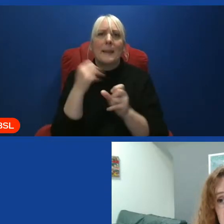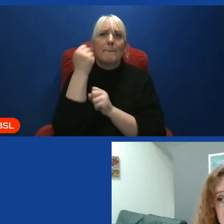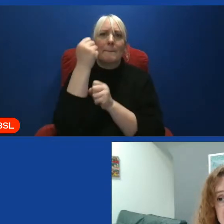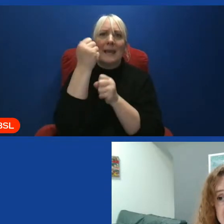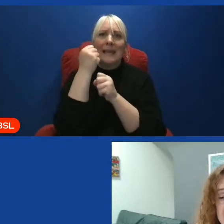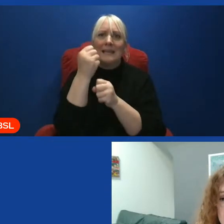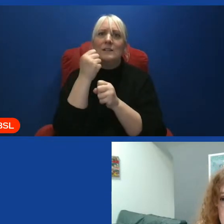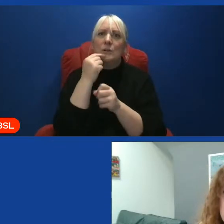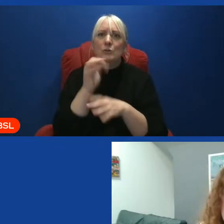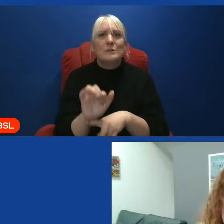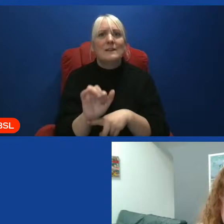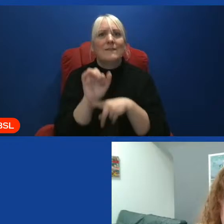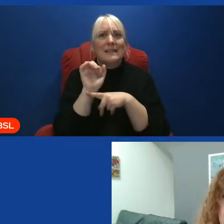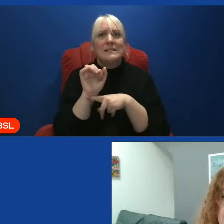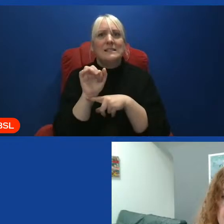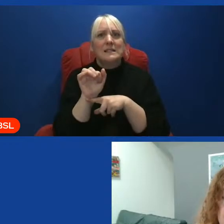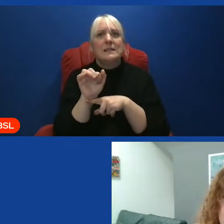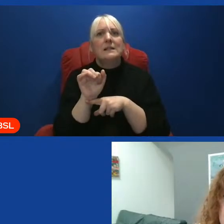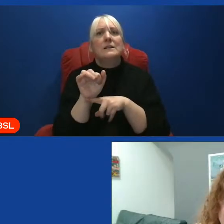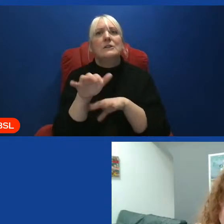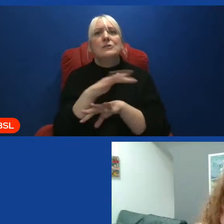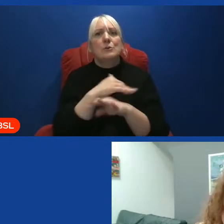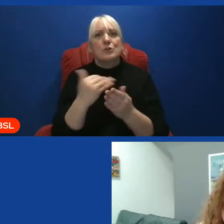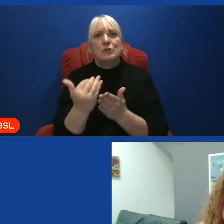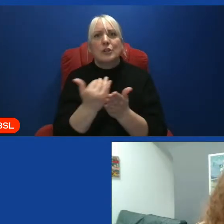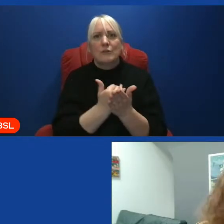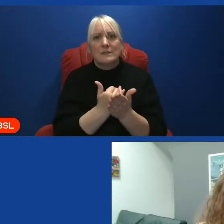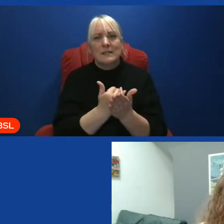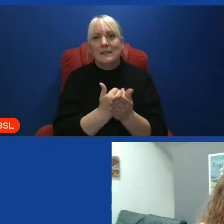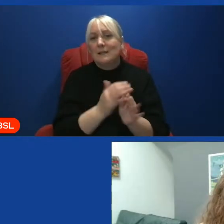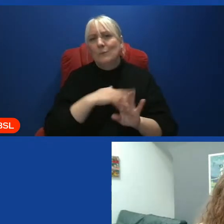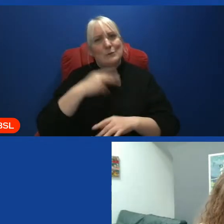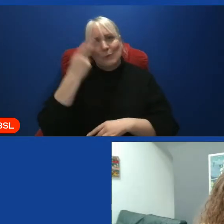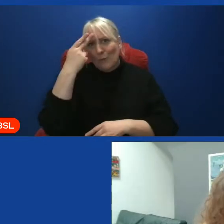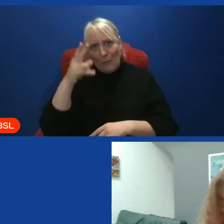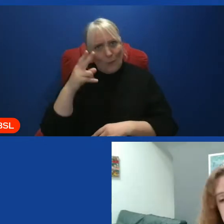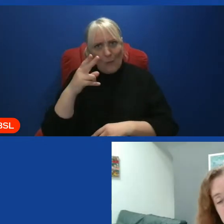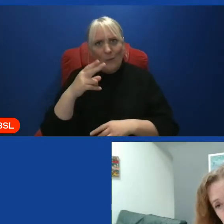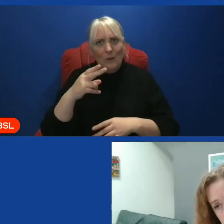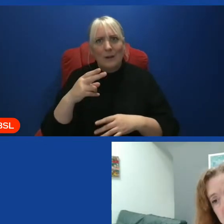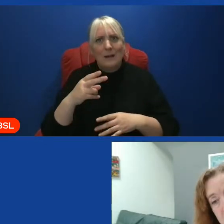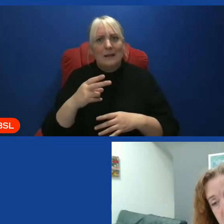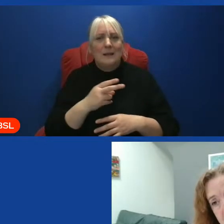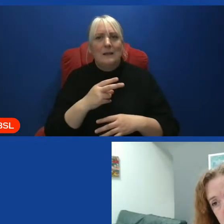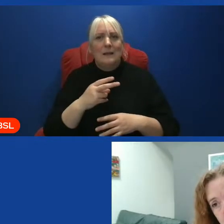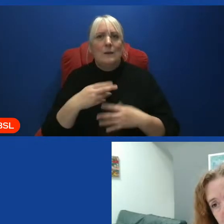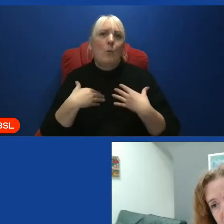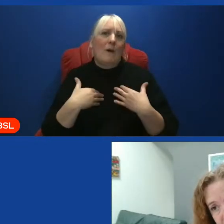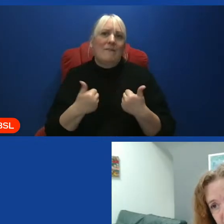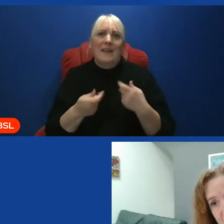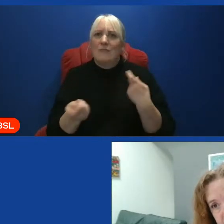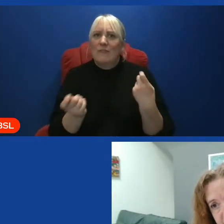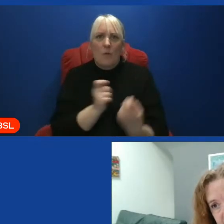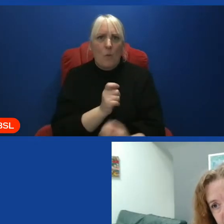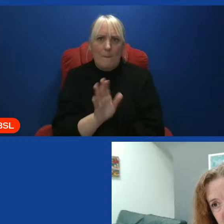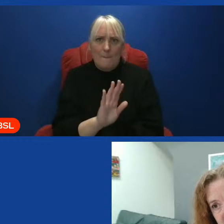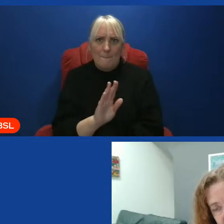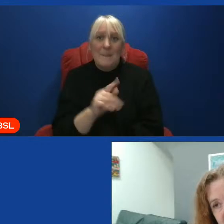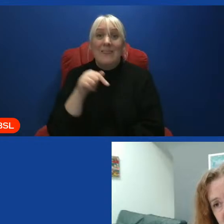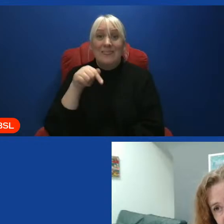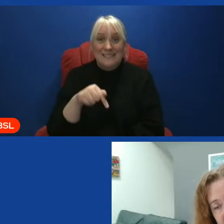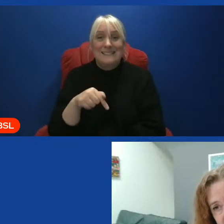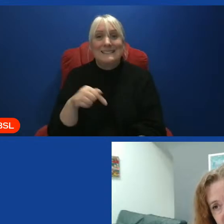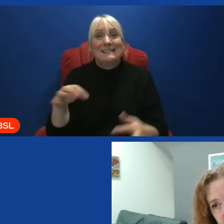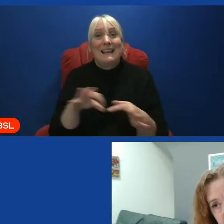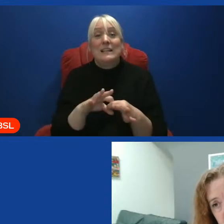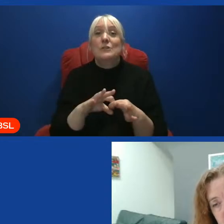social security. We don't call it welfare reform, as Angela articulated. It's very much about providing a safety net, a